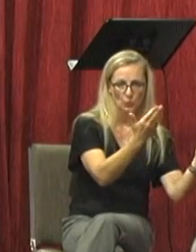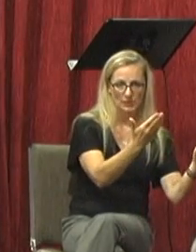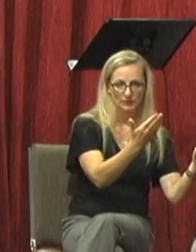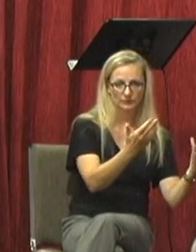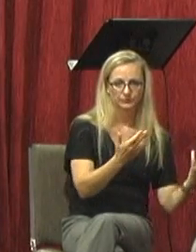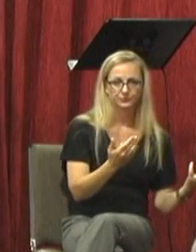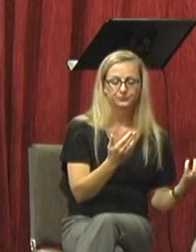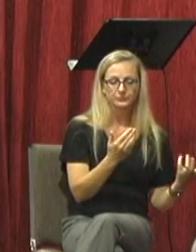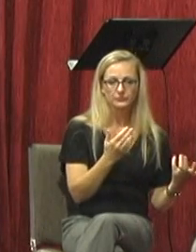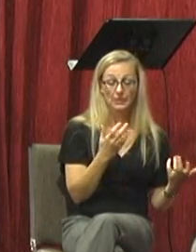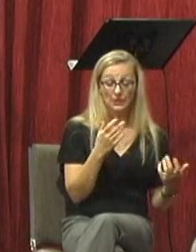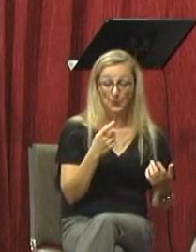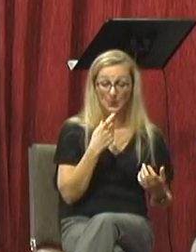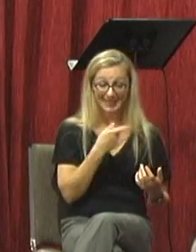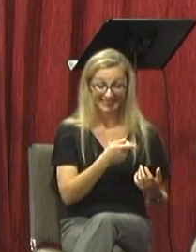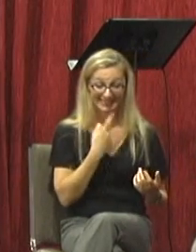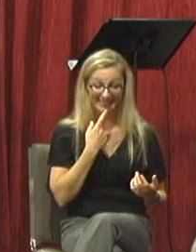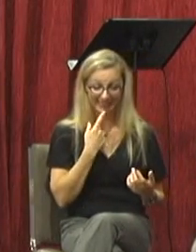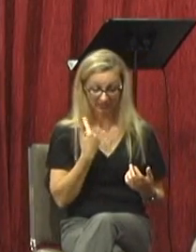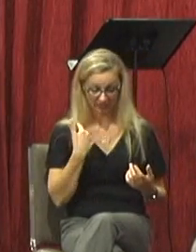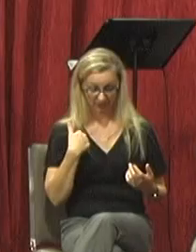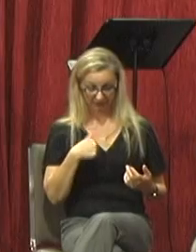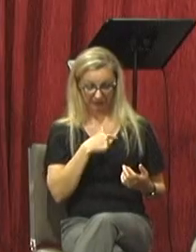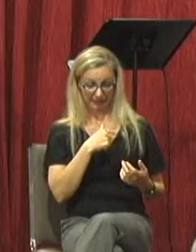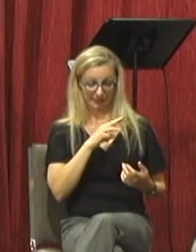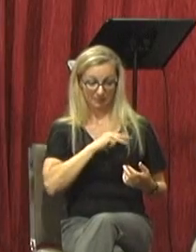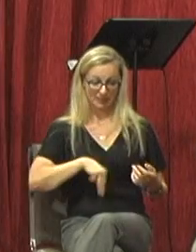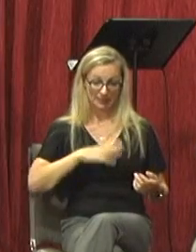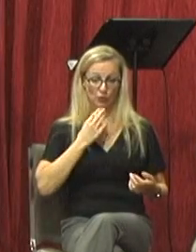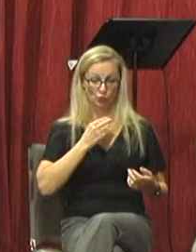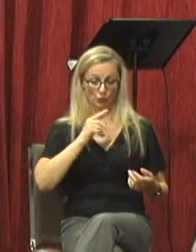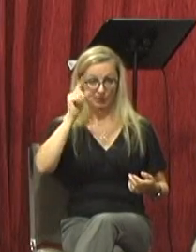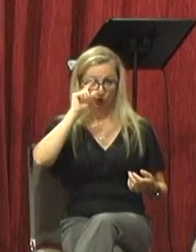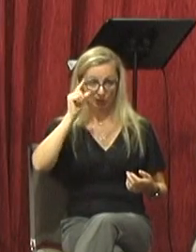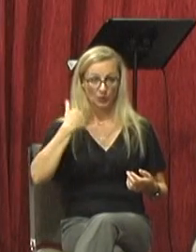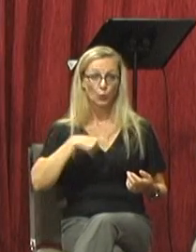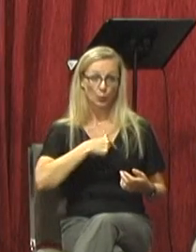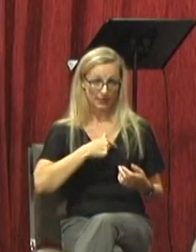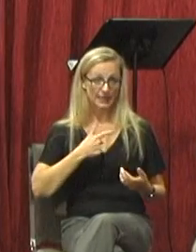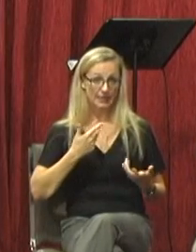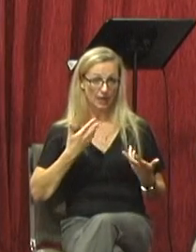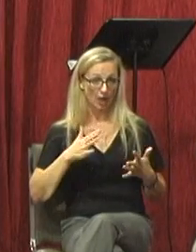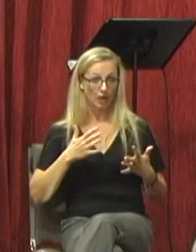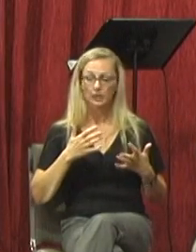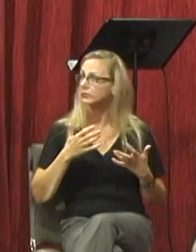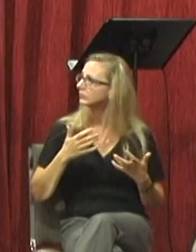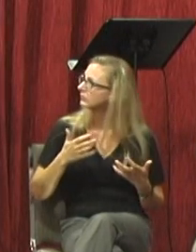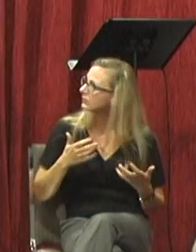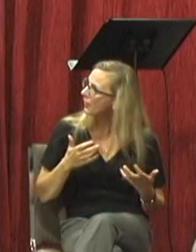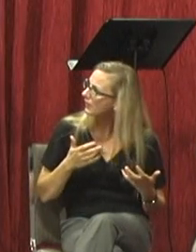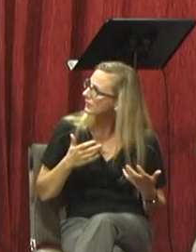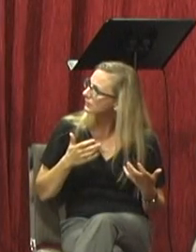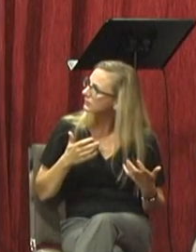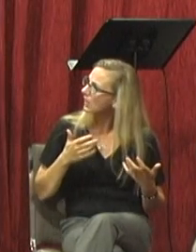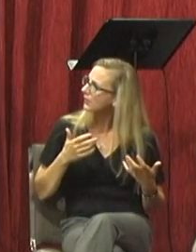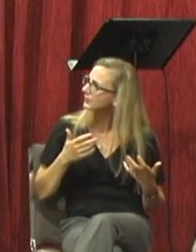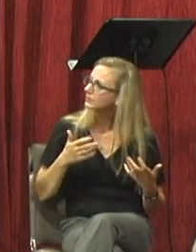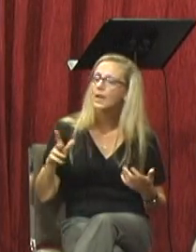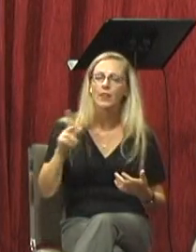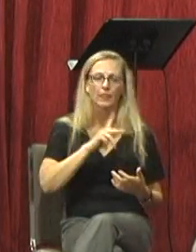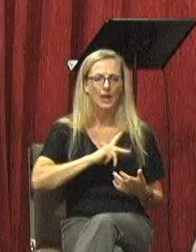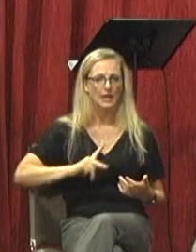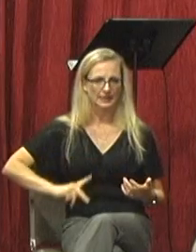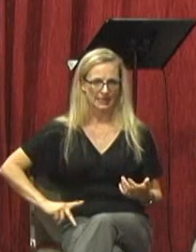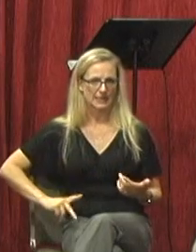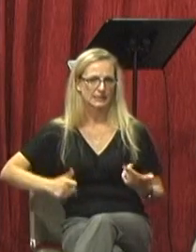here, we Messianic Jews and Messianic Gentiles, we are mamlachat Kohanim. We are the